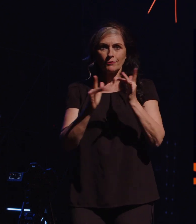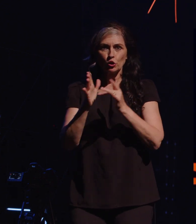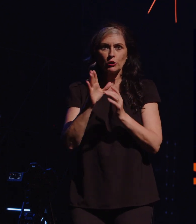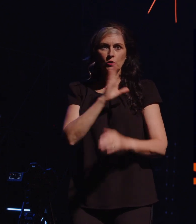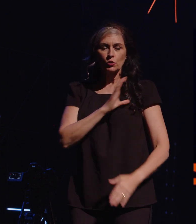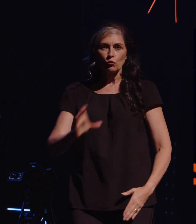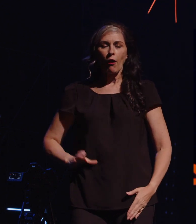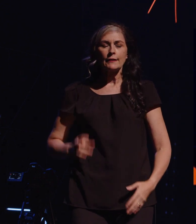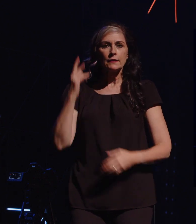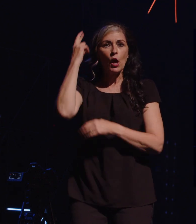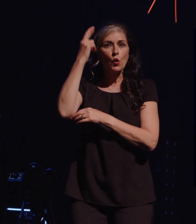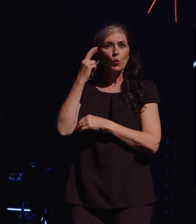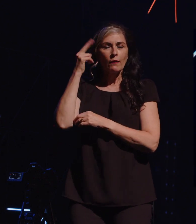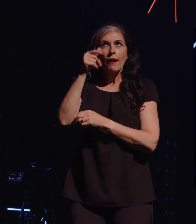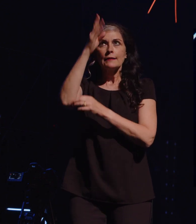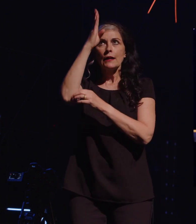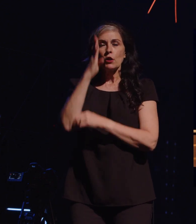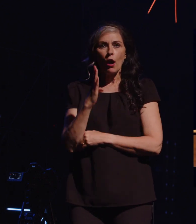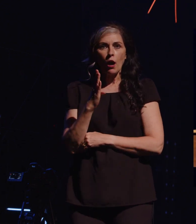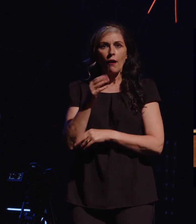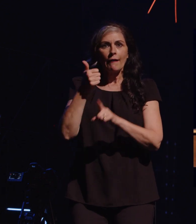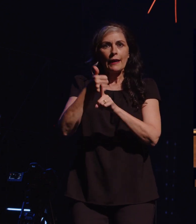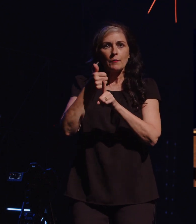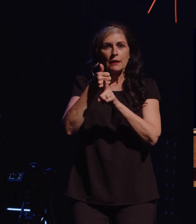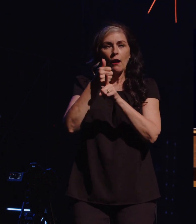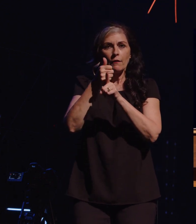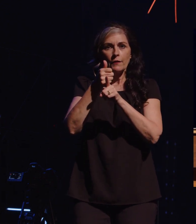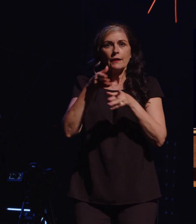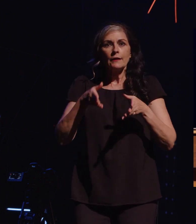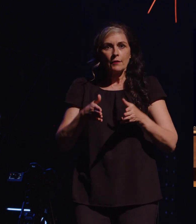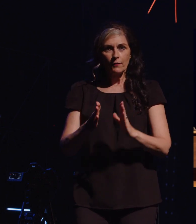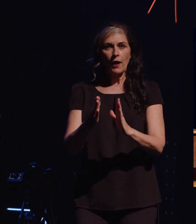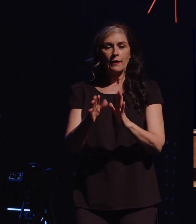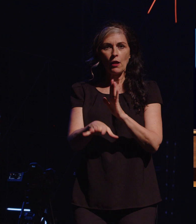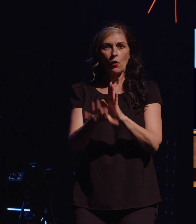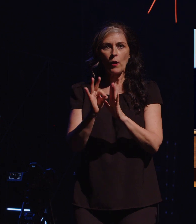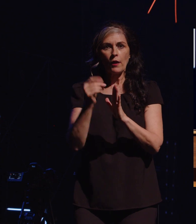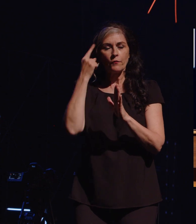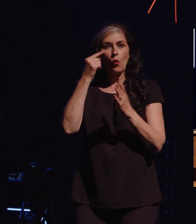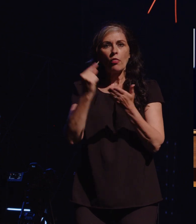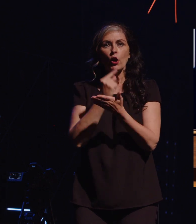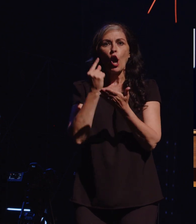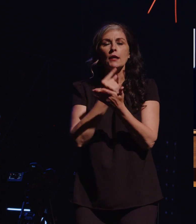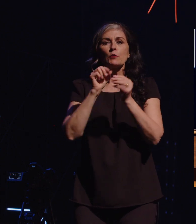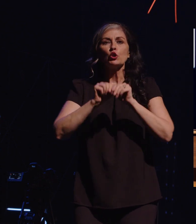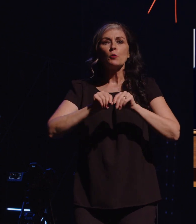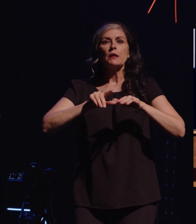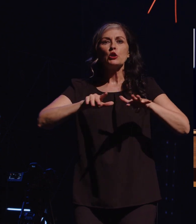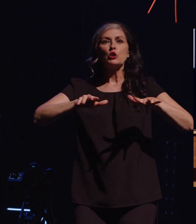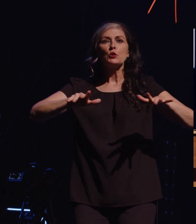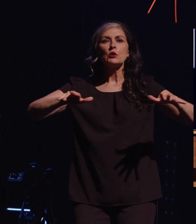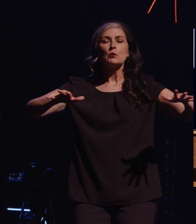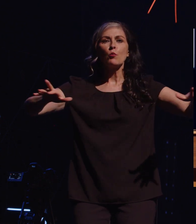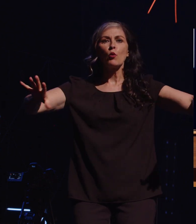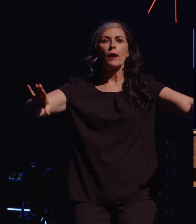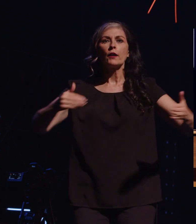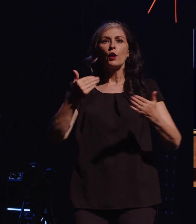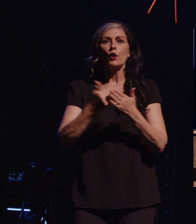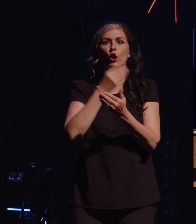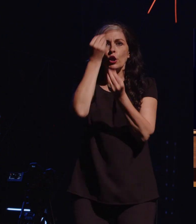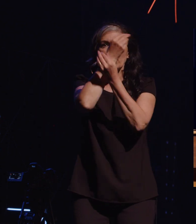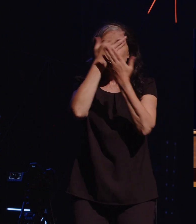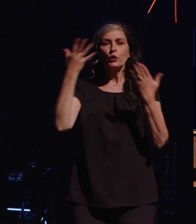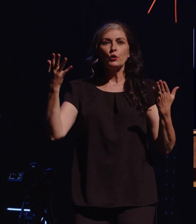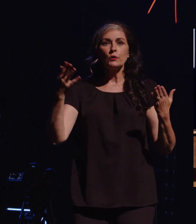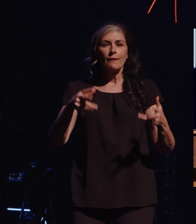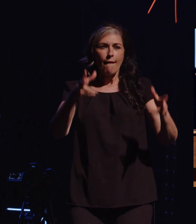realize that God is paving the way for the gospel to be spread, for the good news to be spread. And